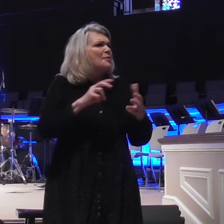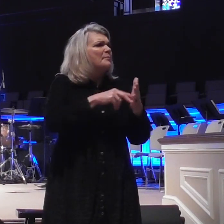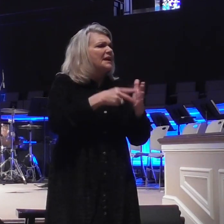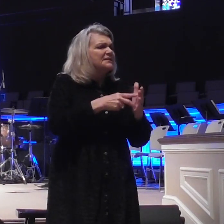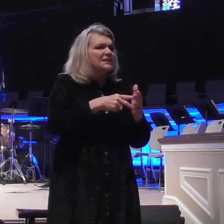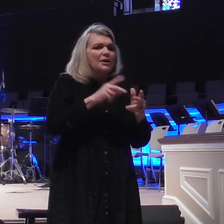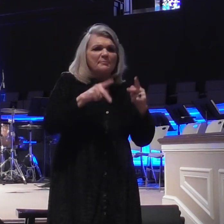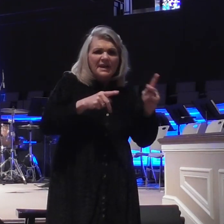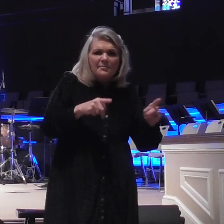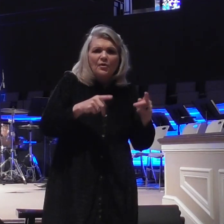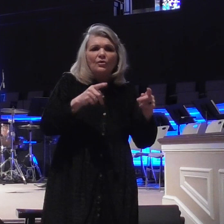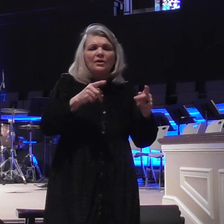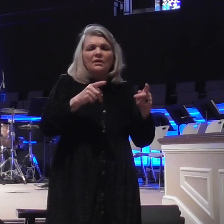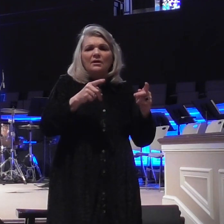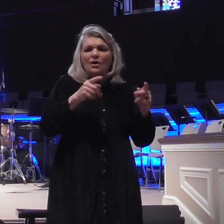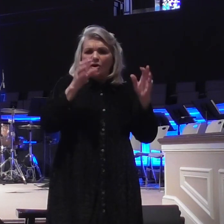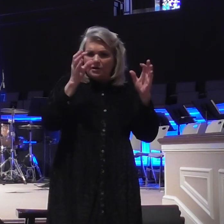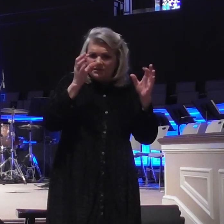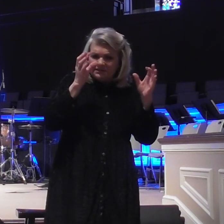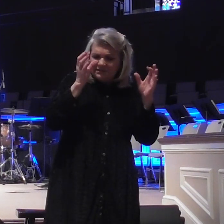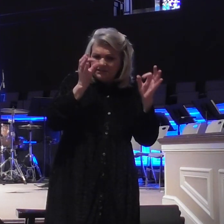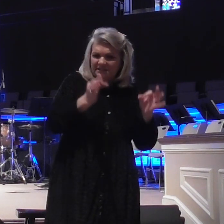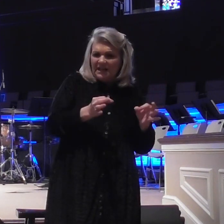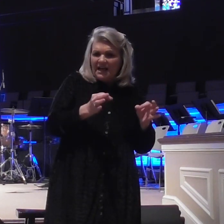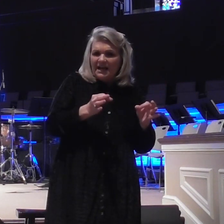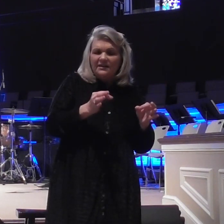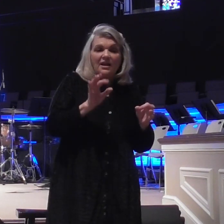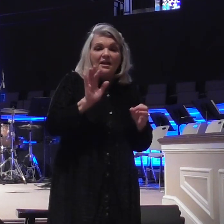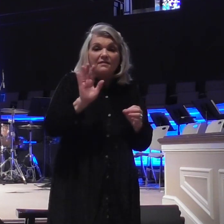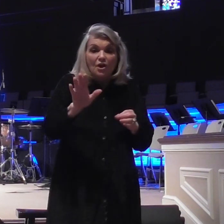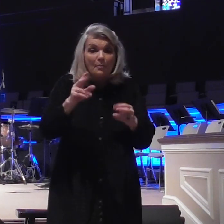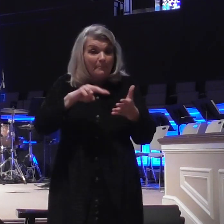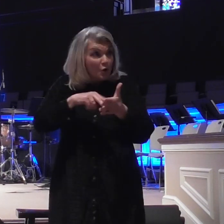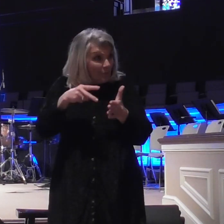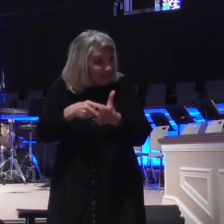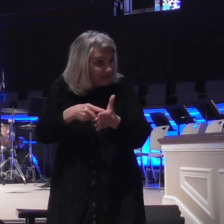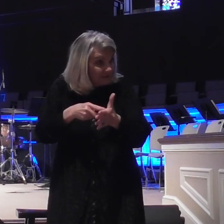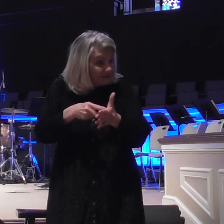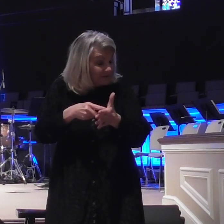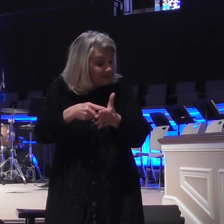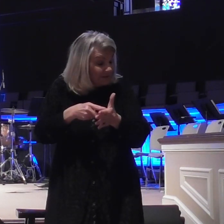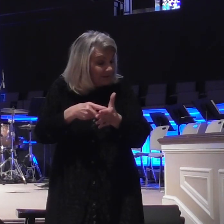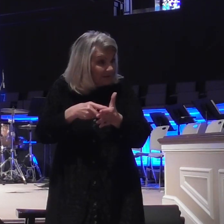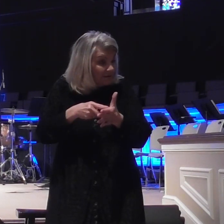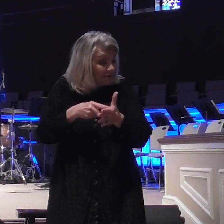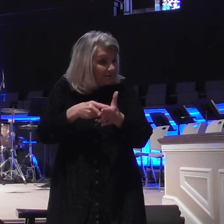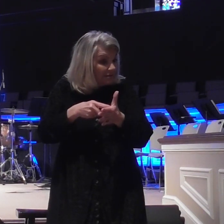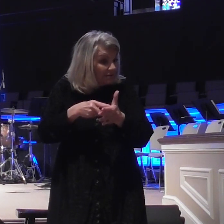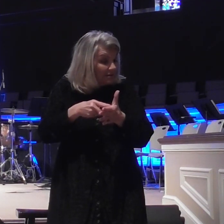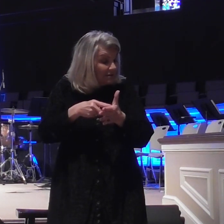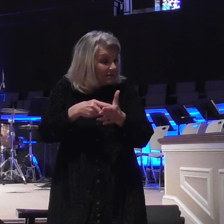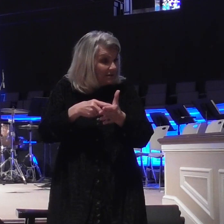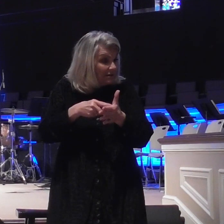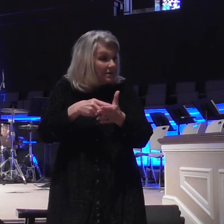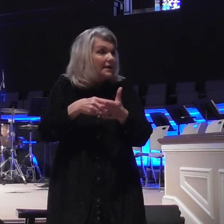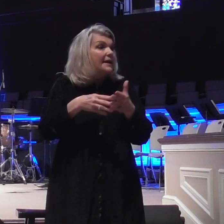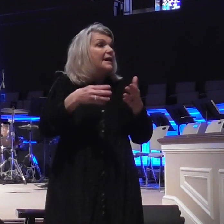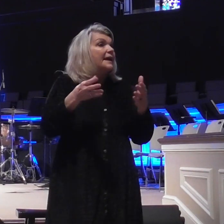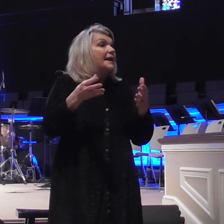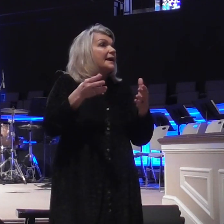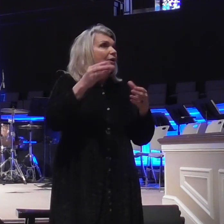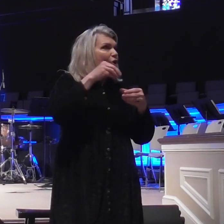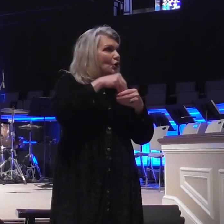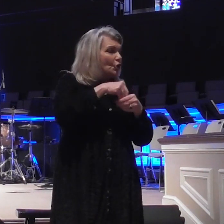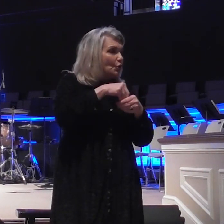people are defined by their purpose. They're defined by their purpose. And that purpose